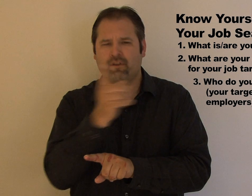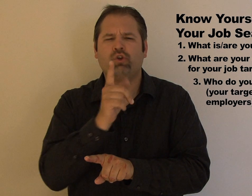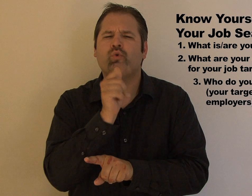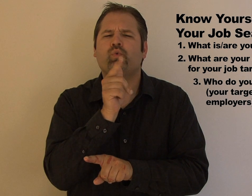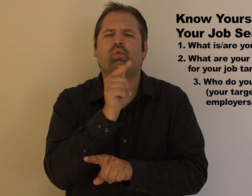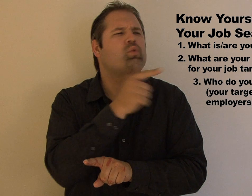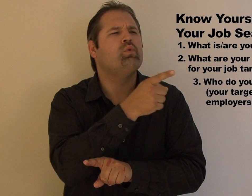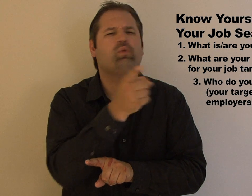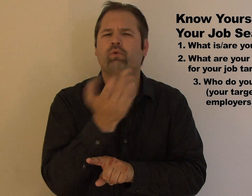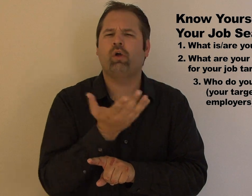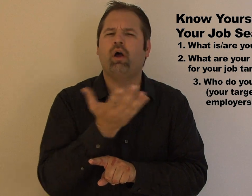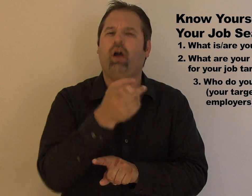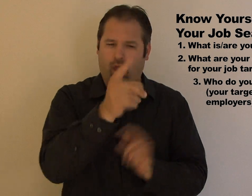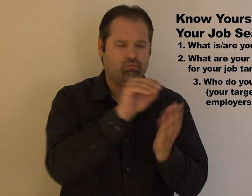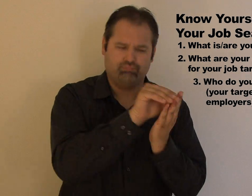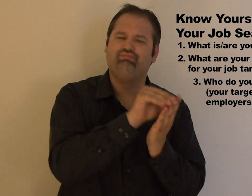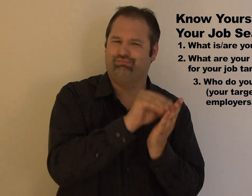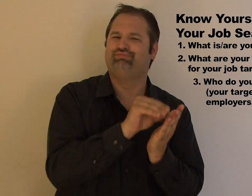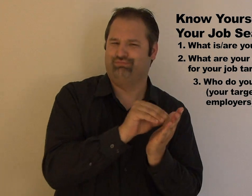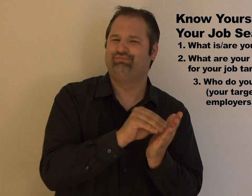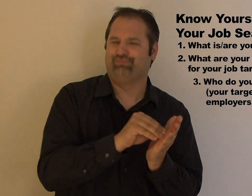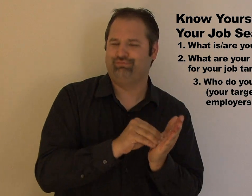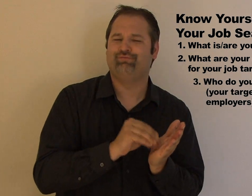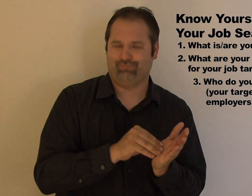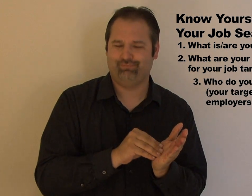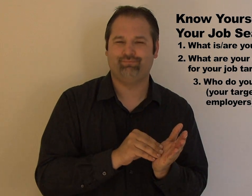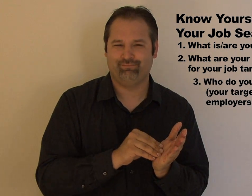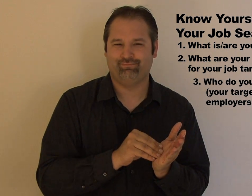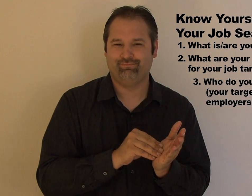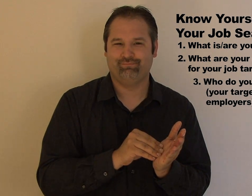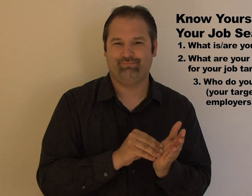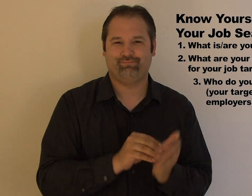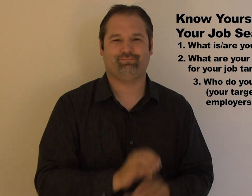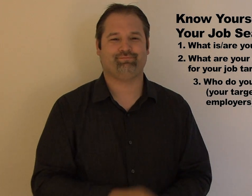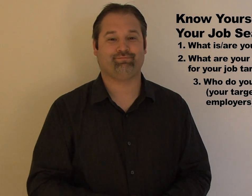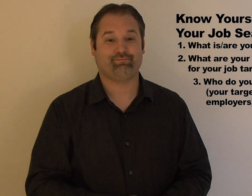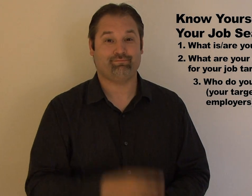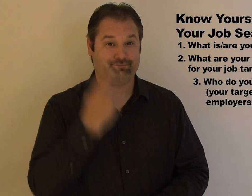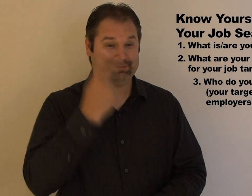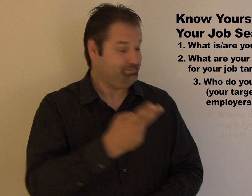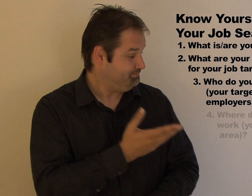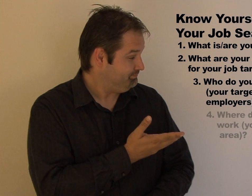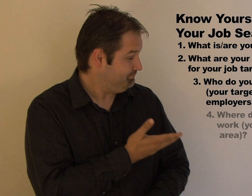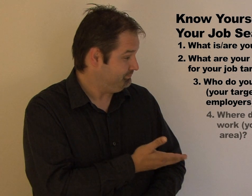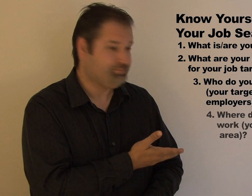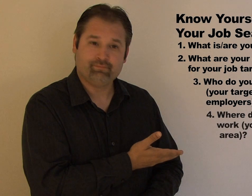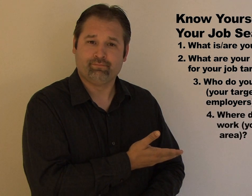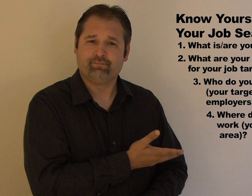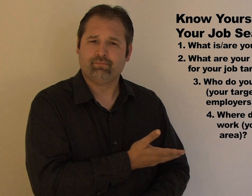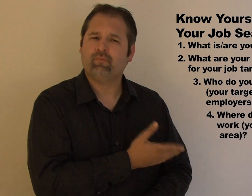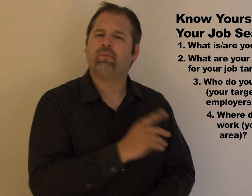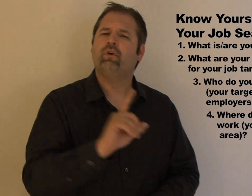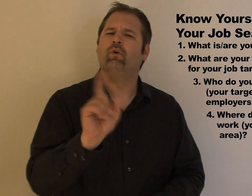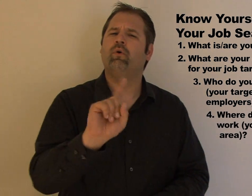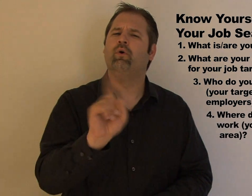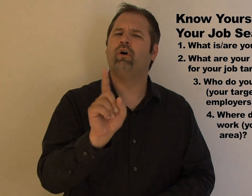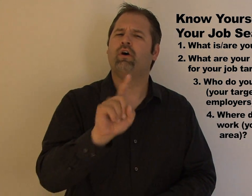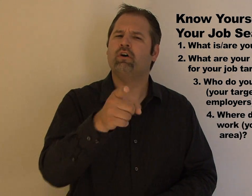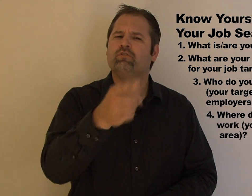Identify companies that you would like to work based on your job target. Next, we